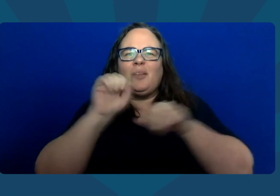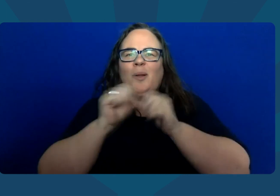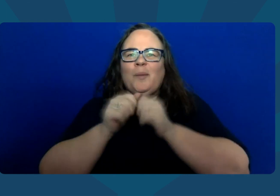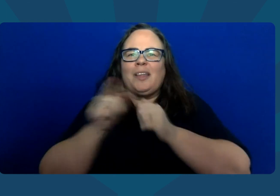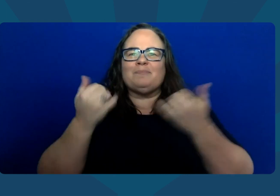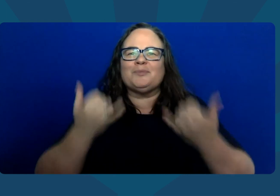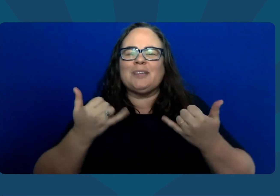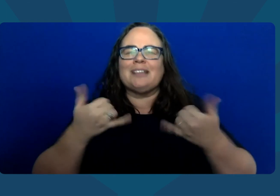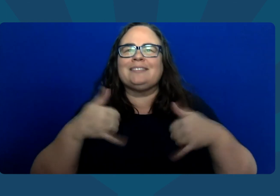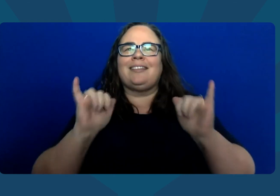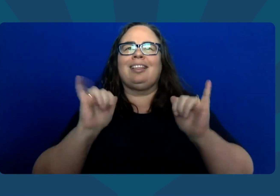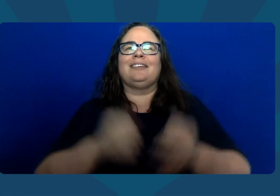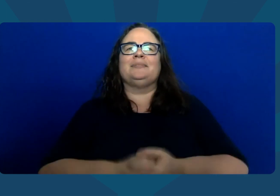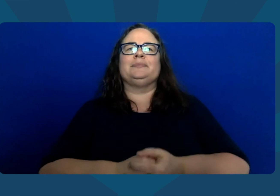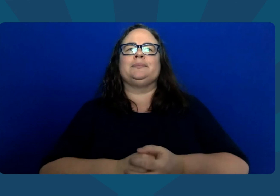today.